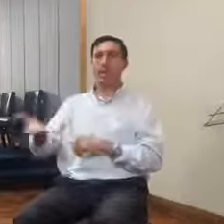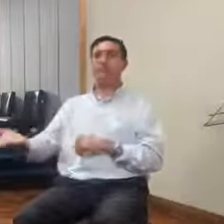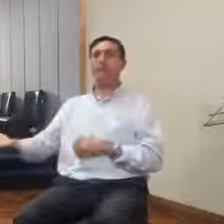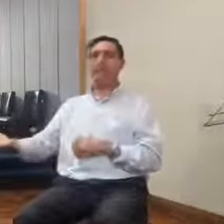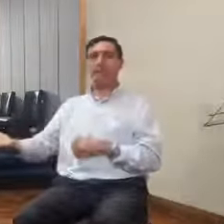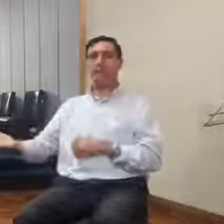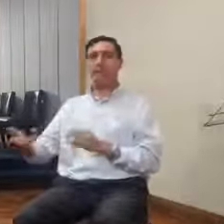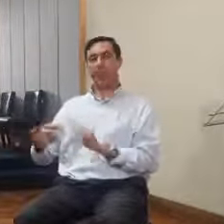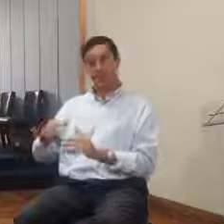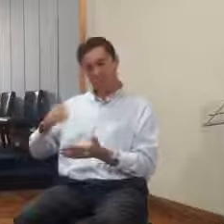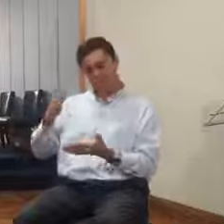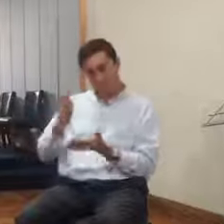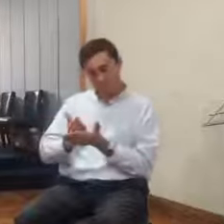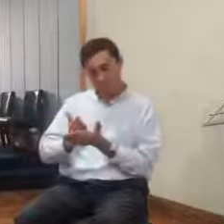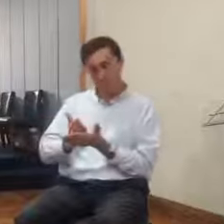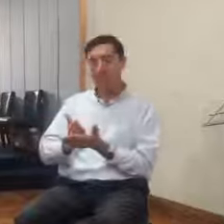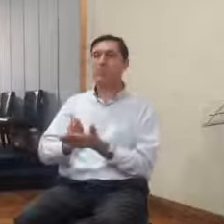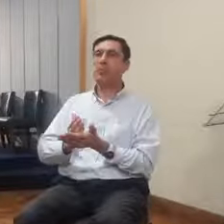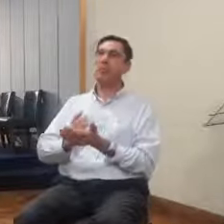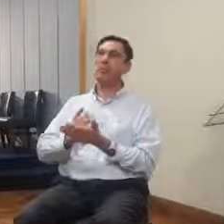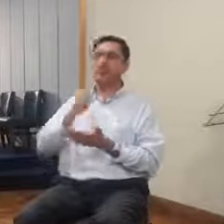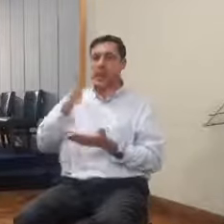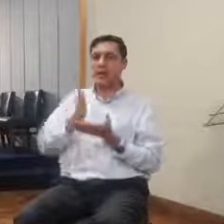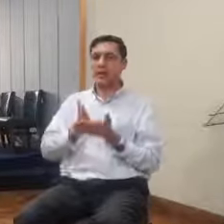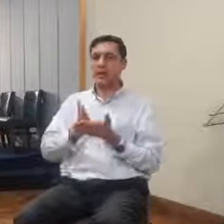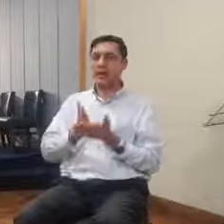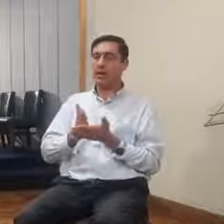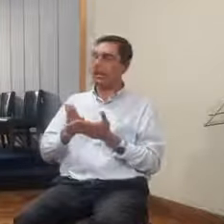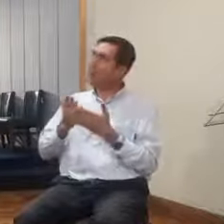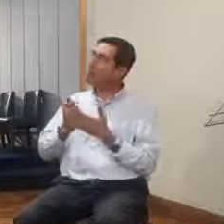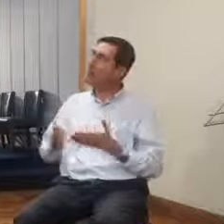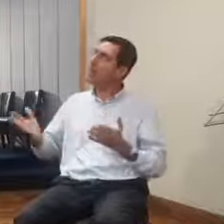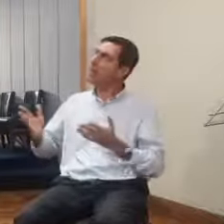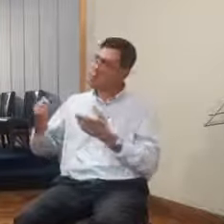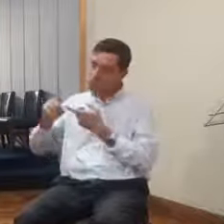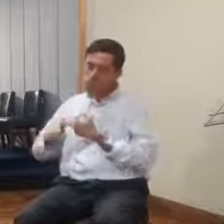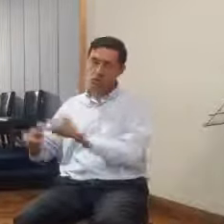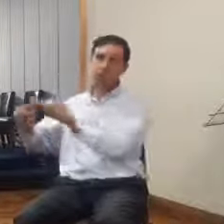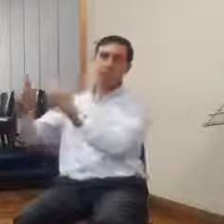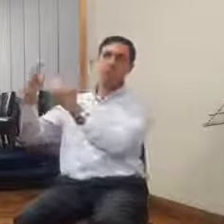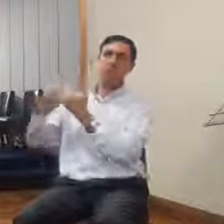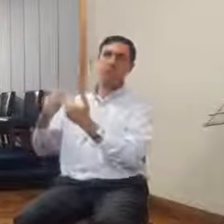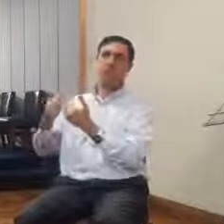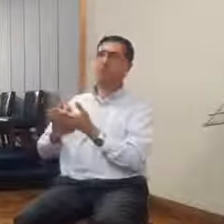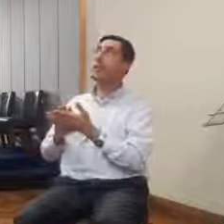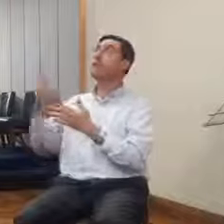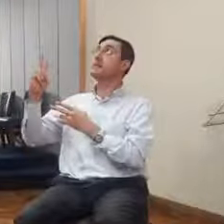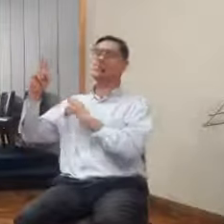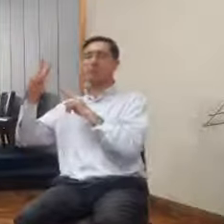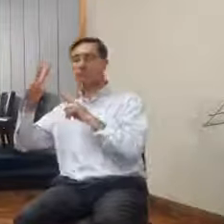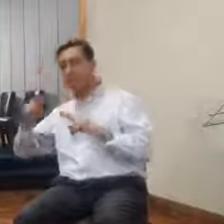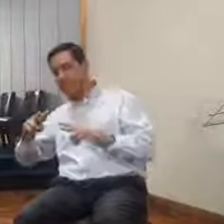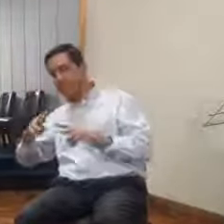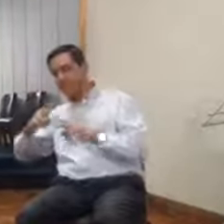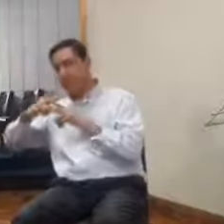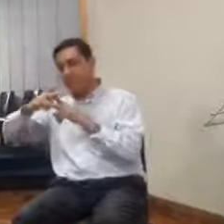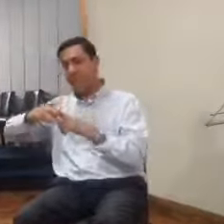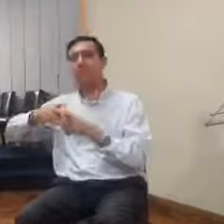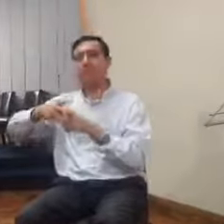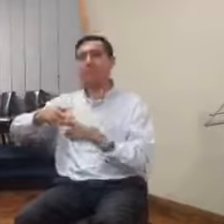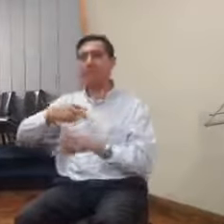believer. Those that fear him and trust in his mercy. Behold, the eye of the Lord is upon them that fear him, upon them that